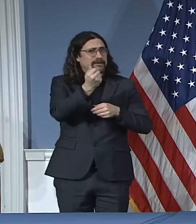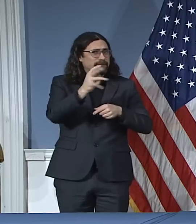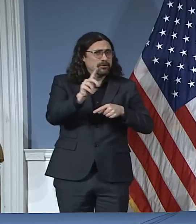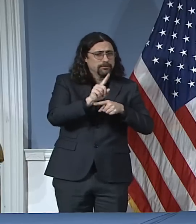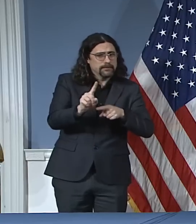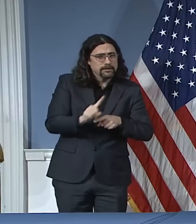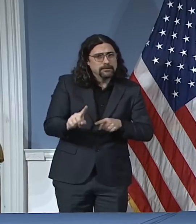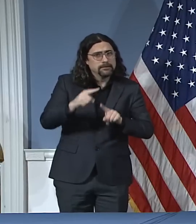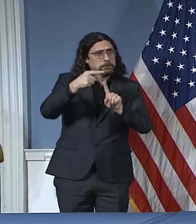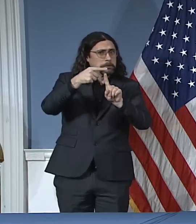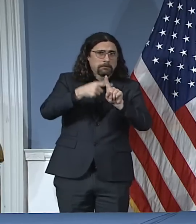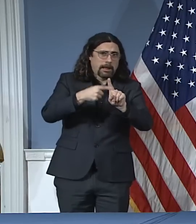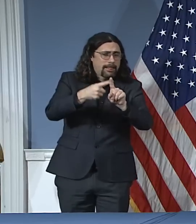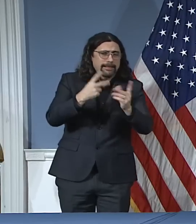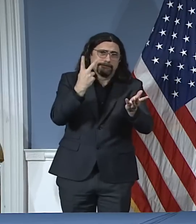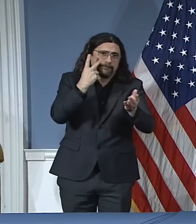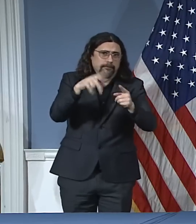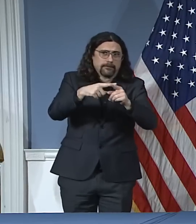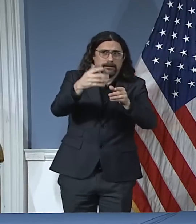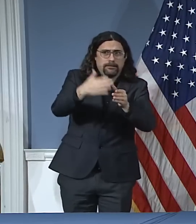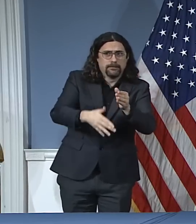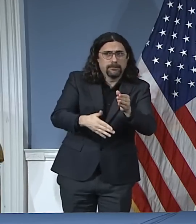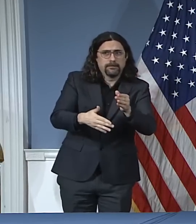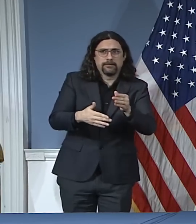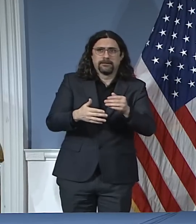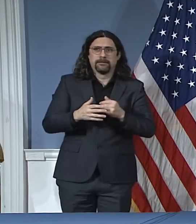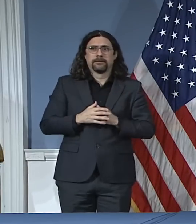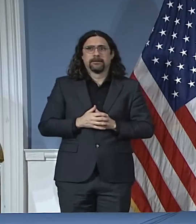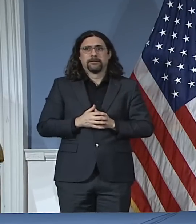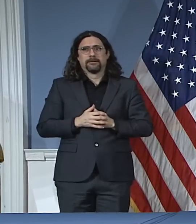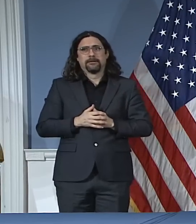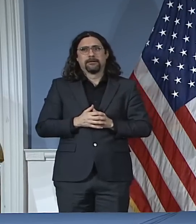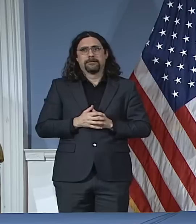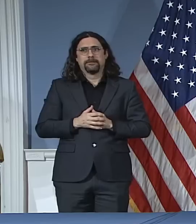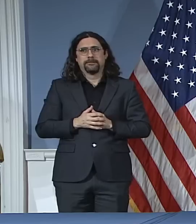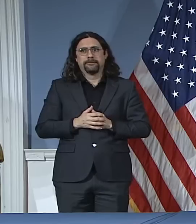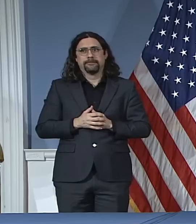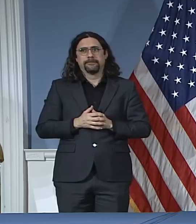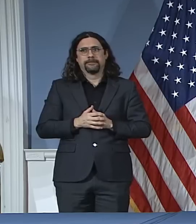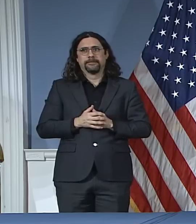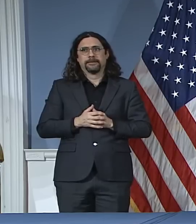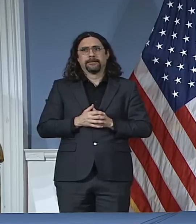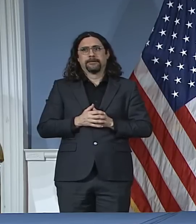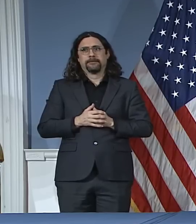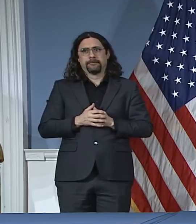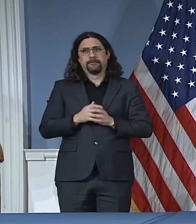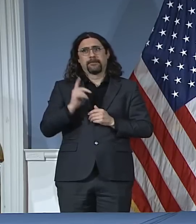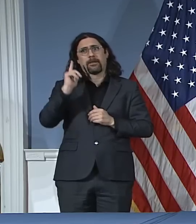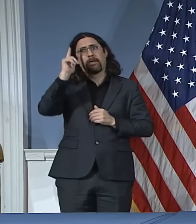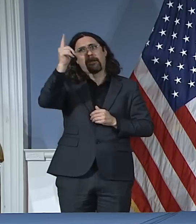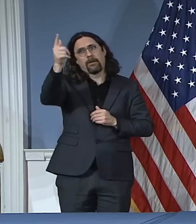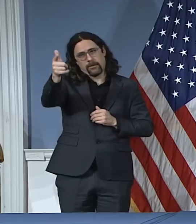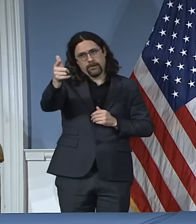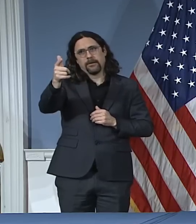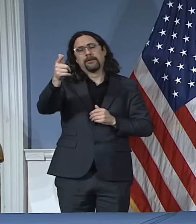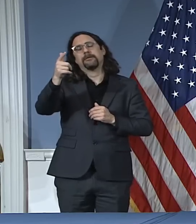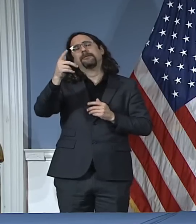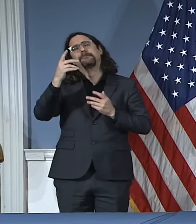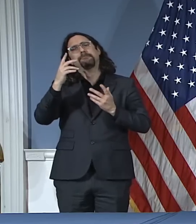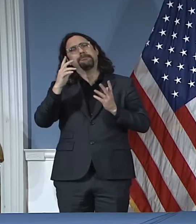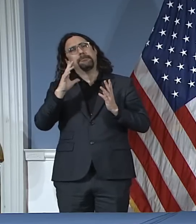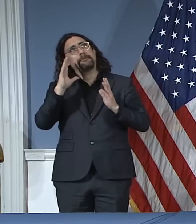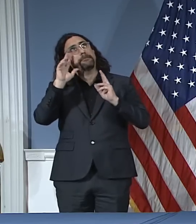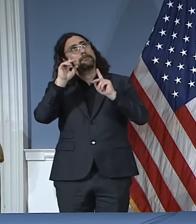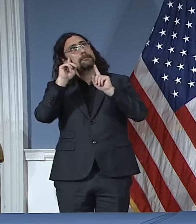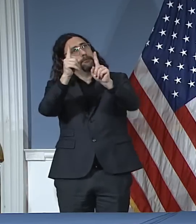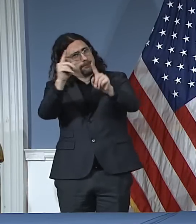normal life. But for now, when you go to the park, you're going for your own exercise. Now, you might say, well, wait a minute. What if